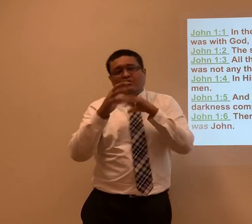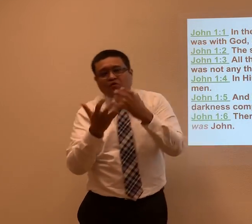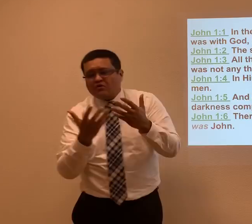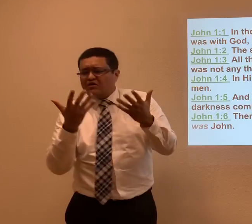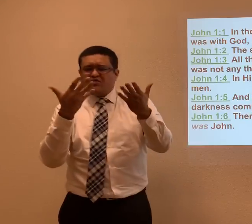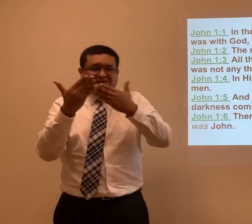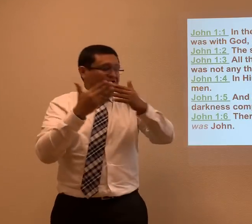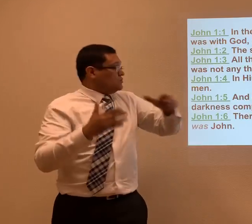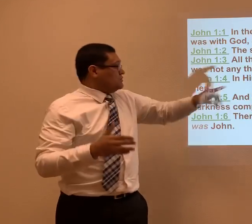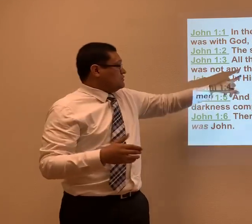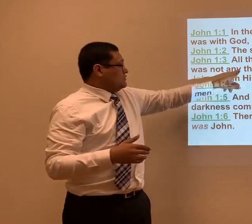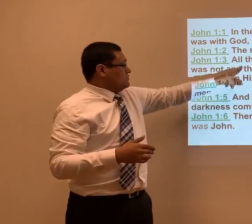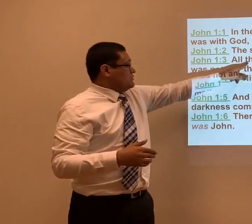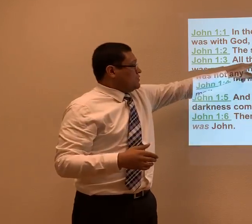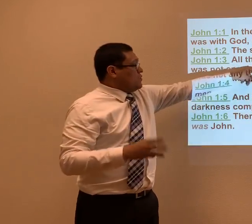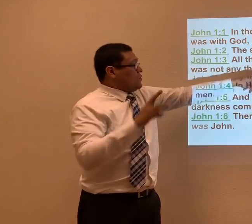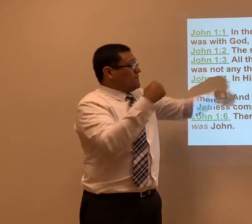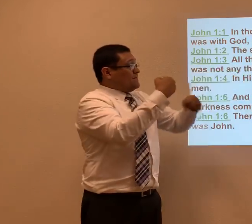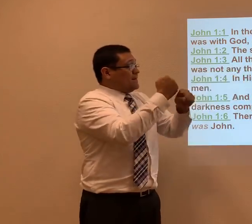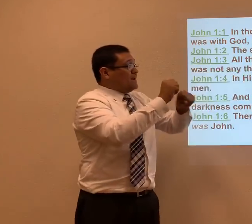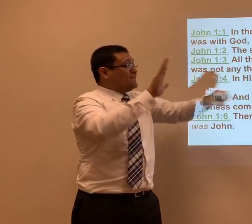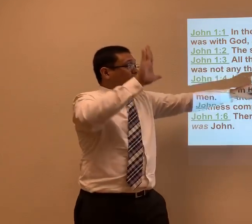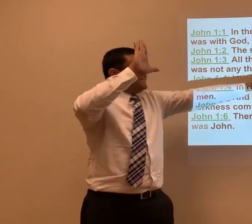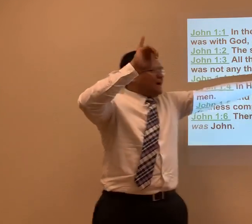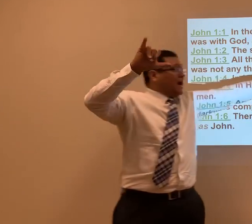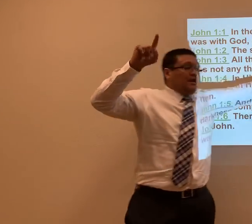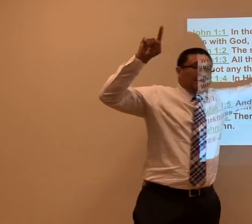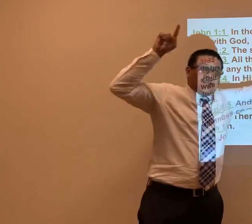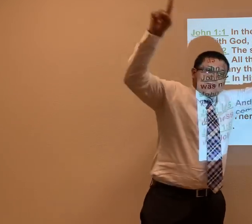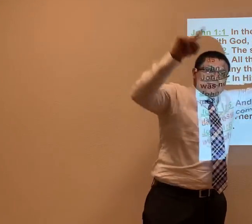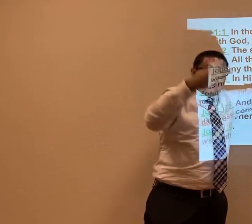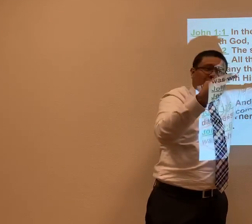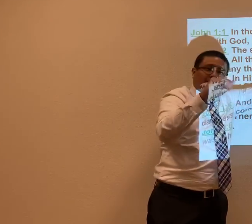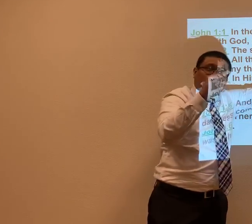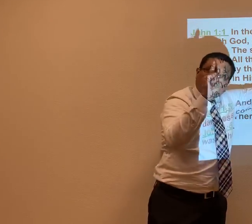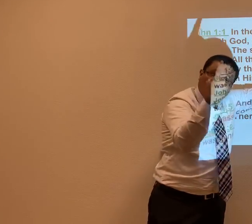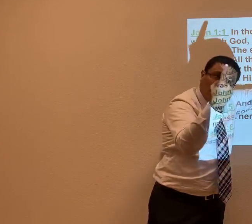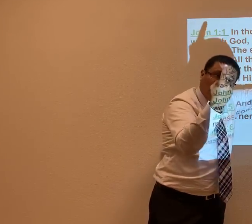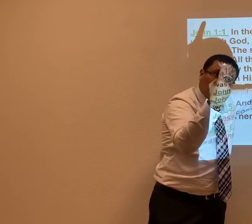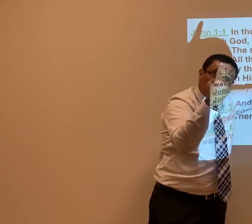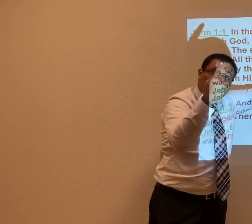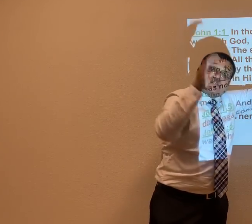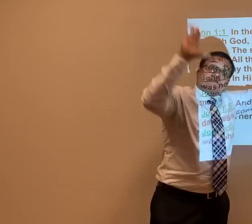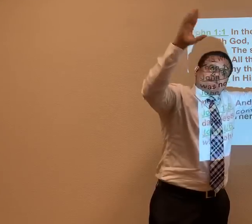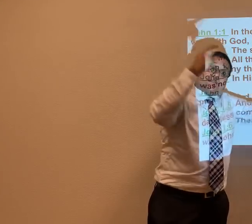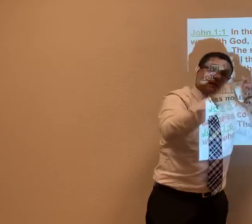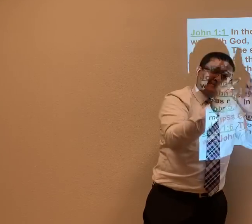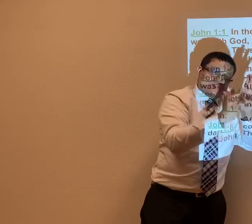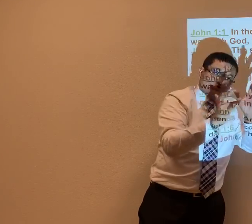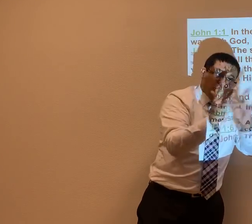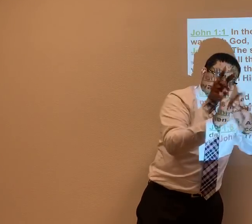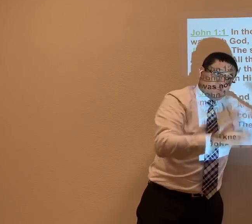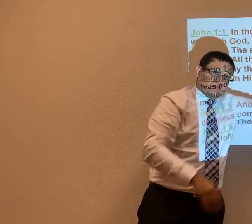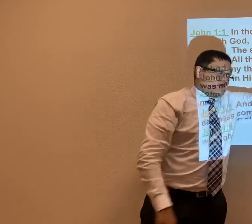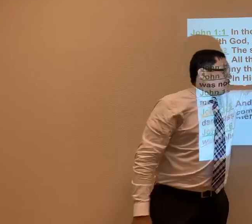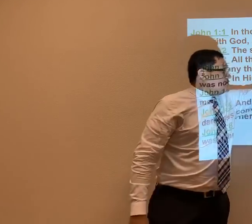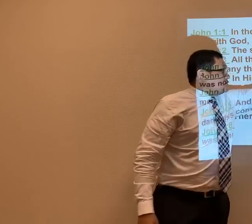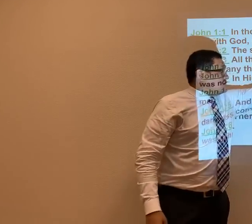The animals, the trees, everything. All things were made by him. And there's only one God. Him is singular. And that